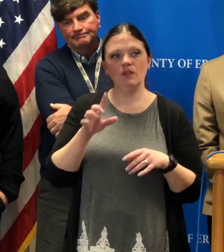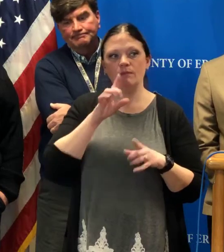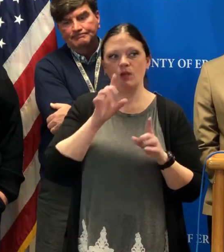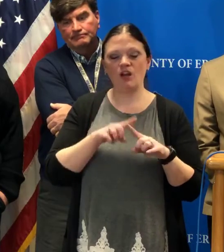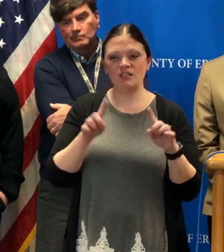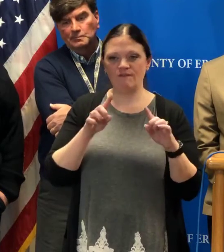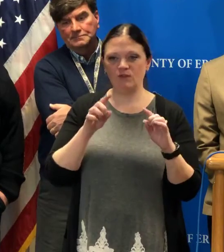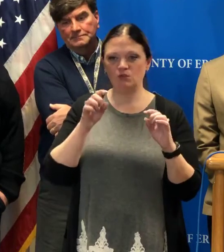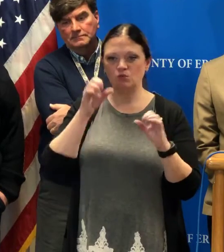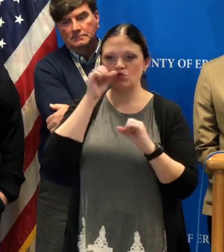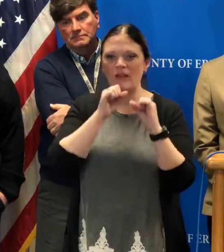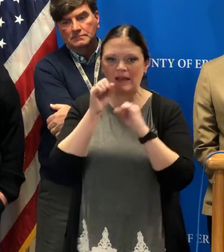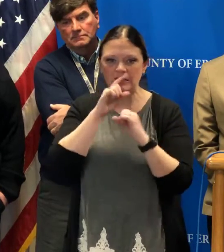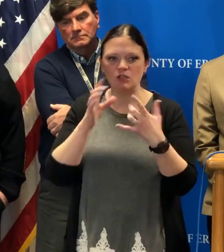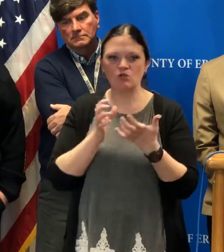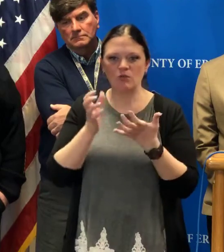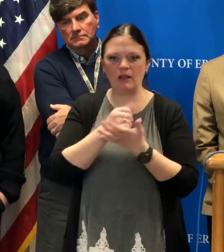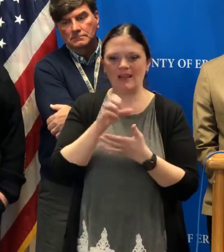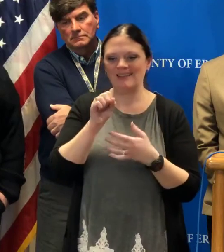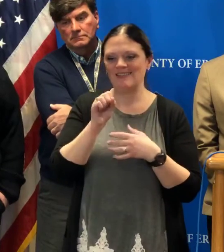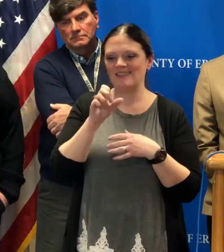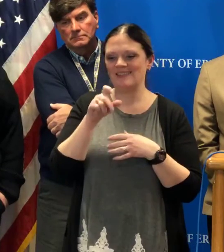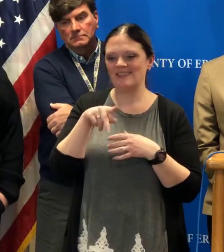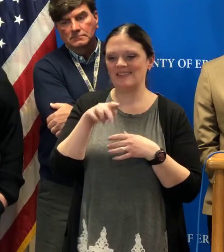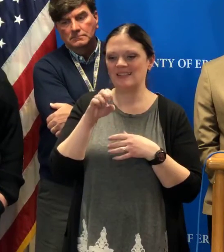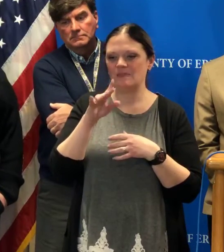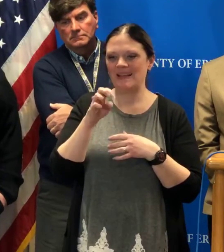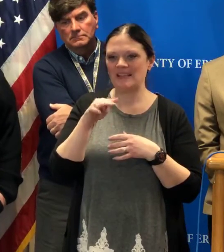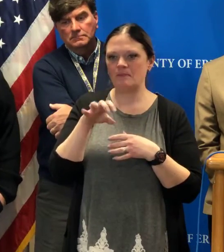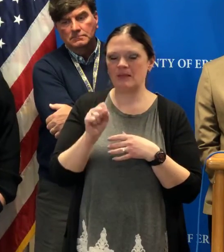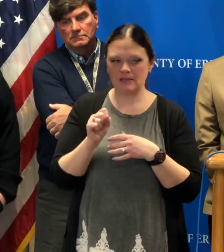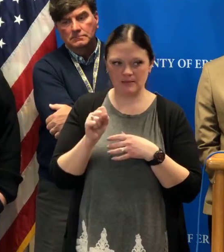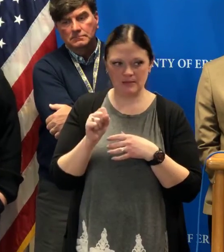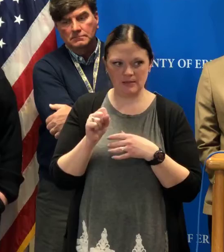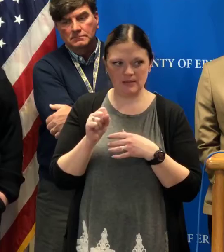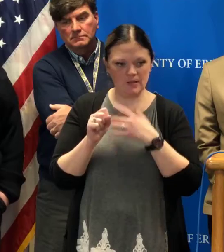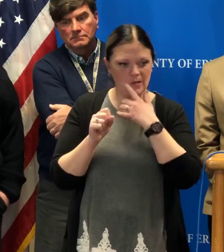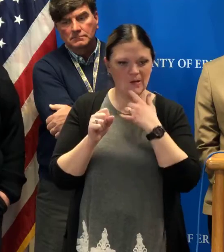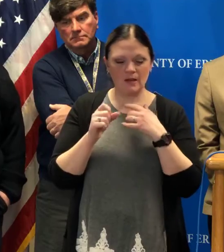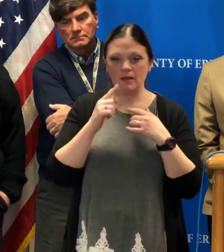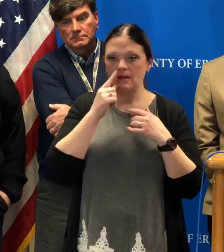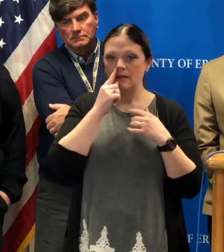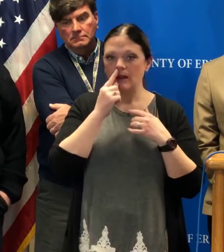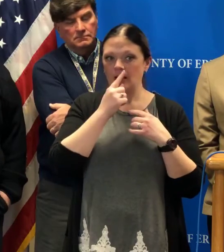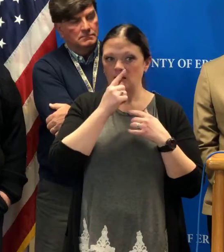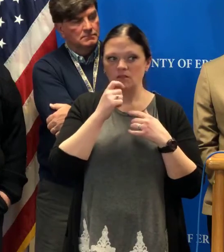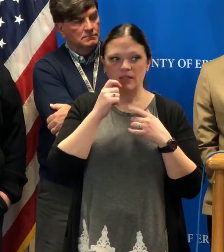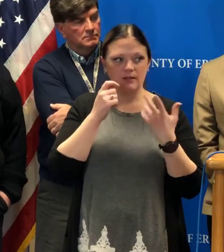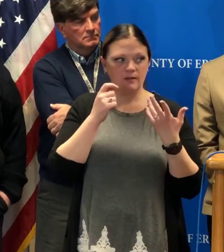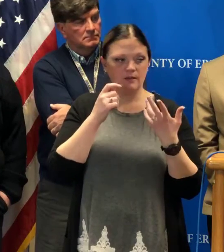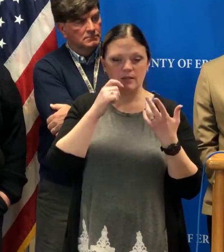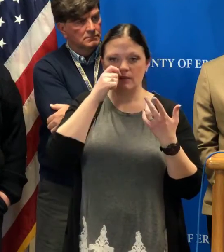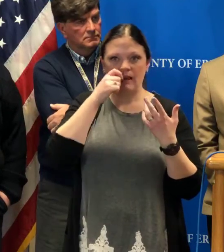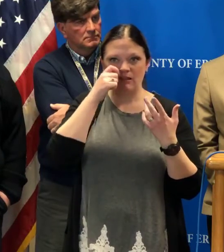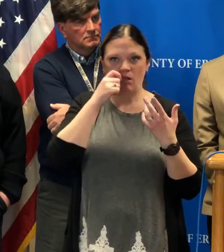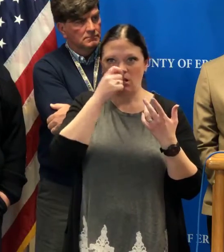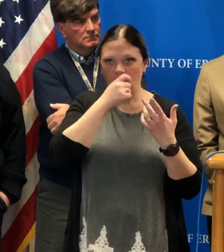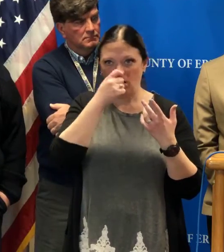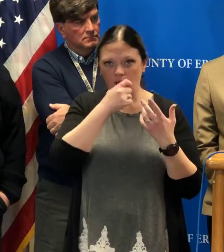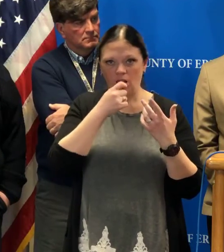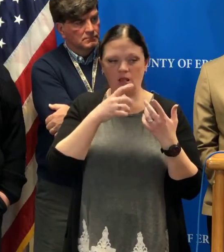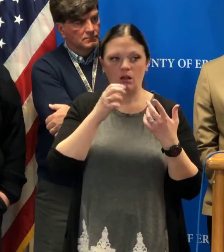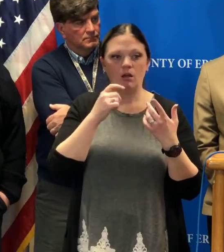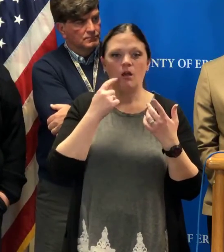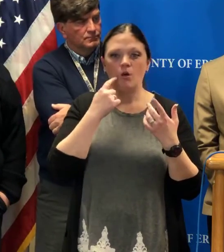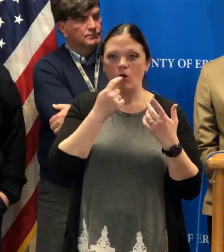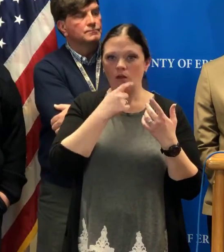there are different strategies to collect the specimens, and the specimens are nasal pharyngeal, so in the nostril, and then